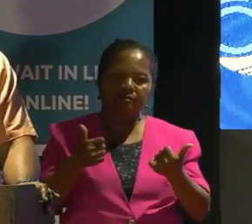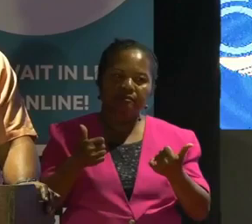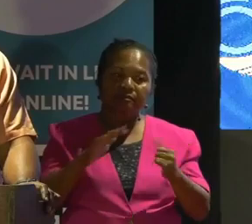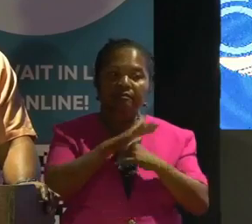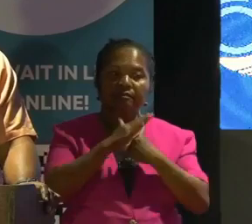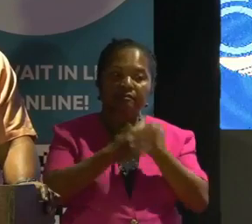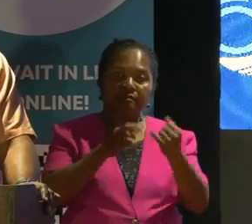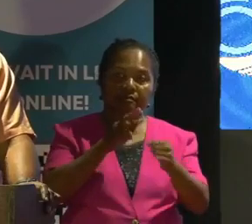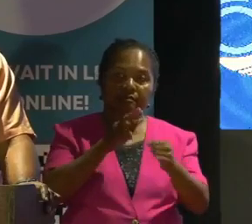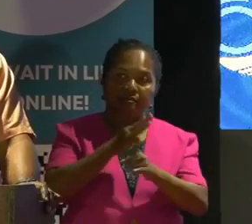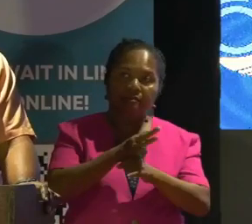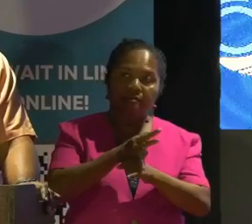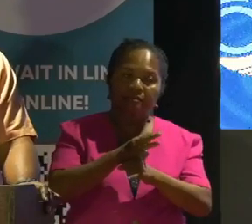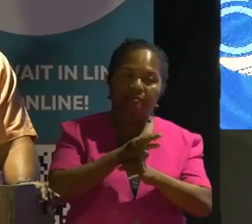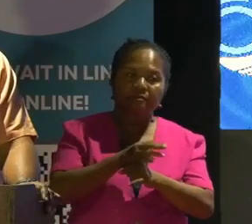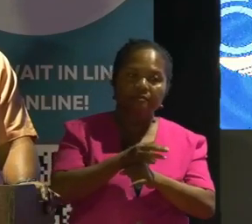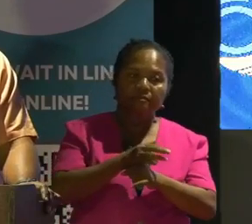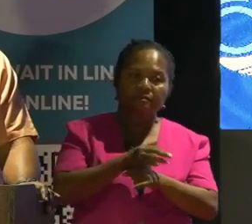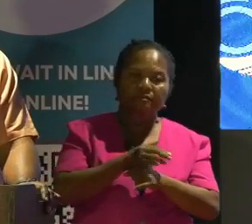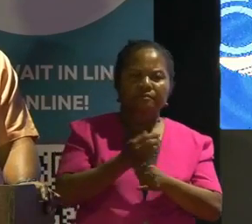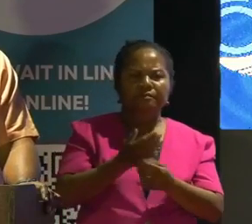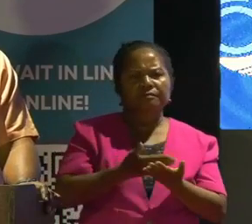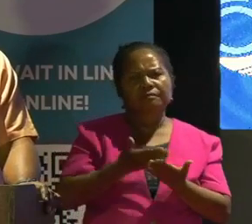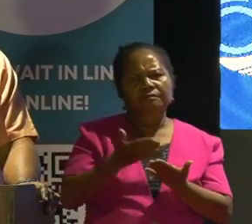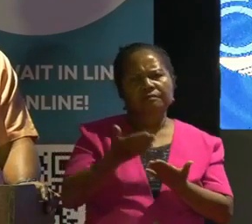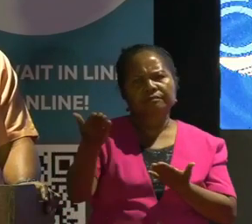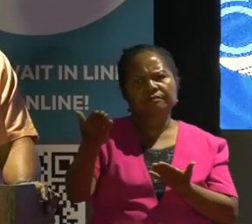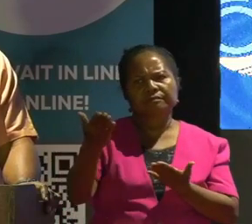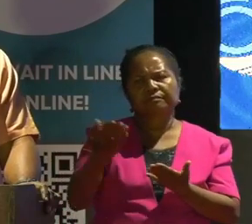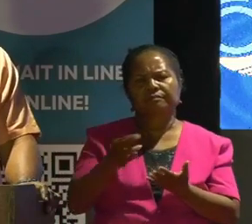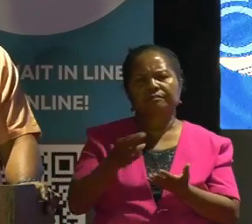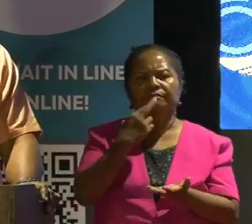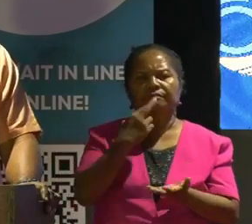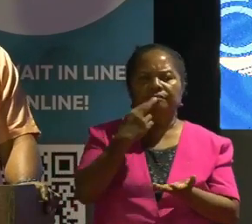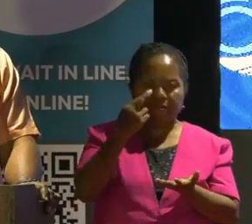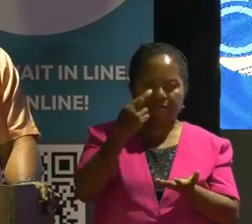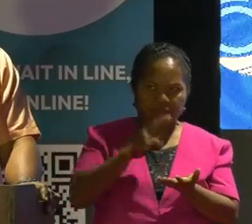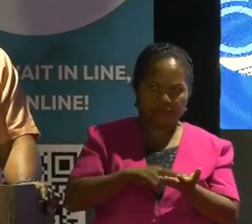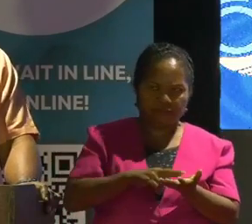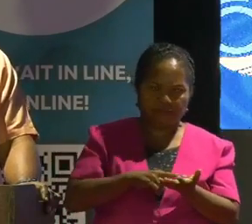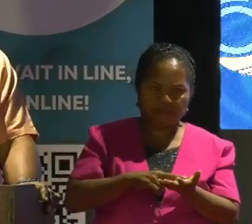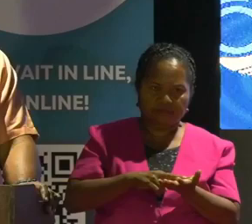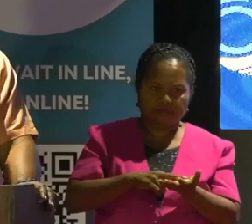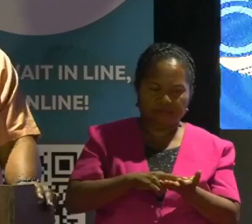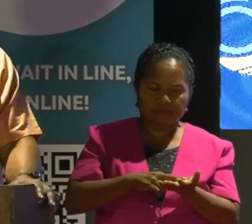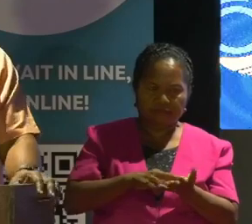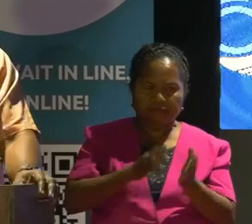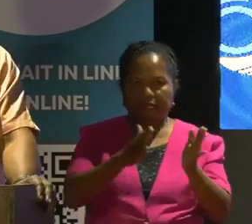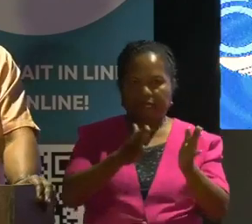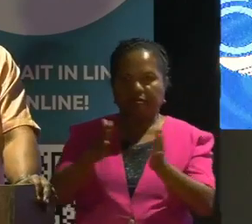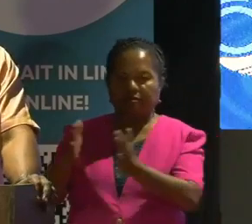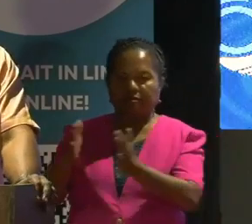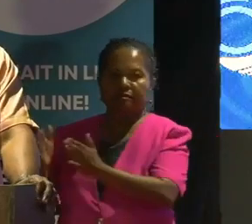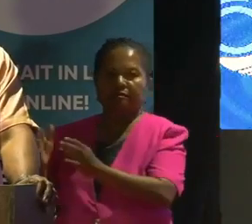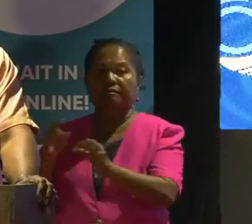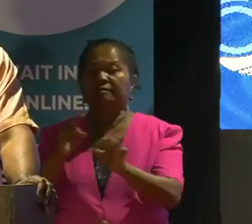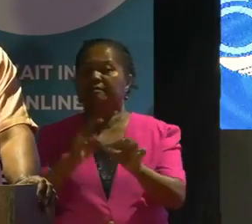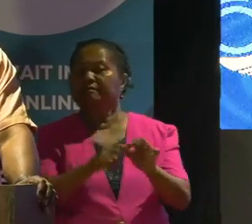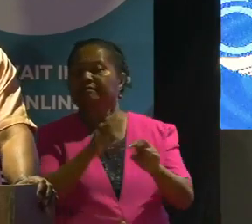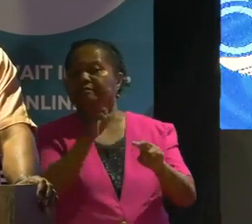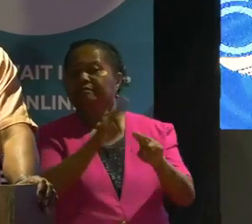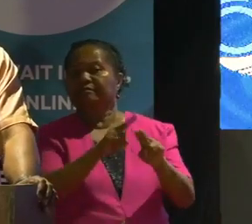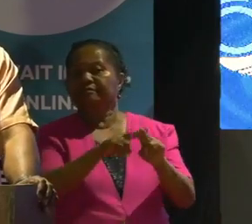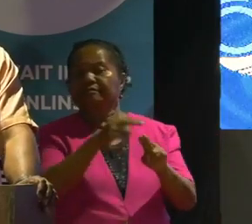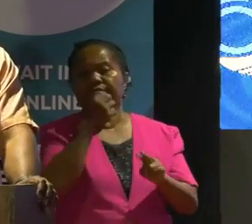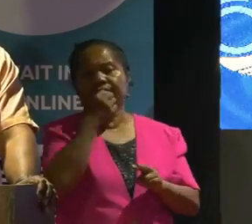always issue those documents to your employees for the record. Law side law questionnaire, Papa asked him,